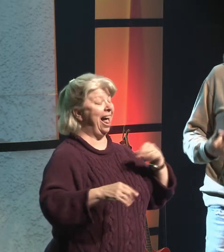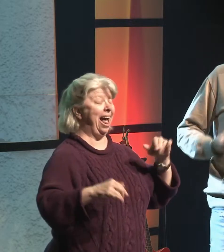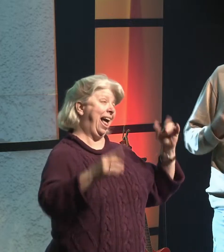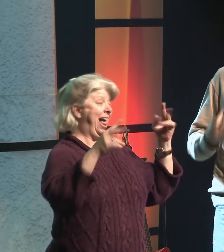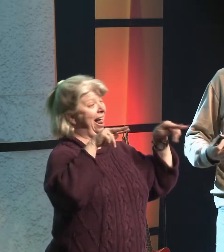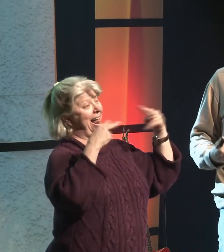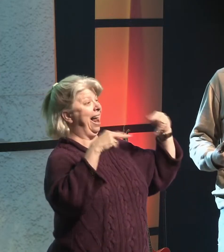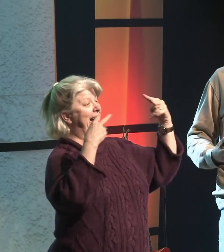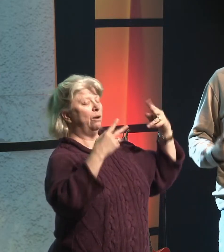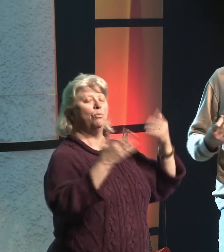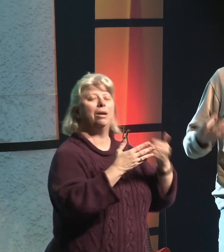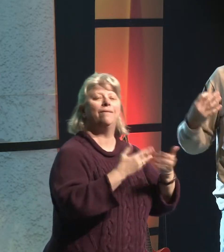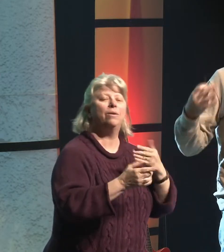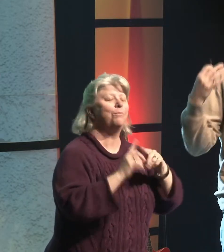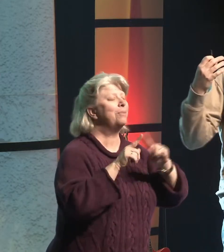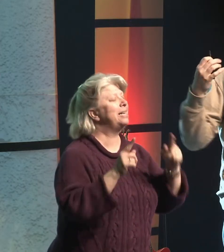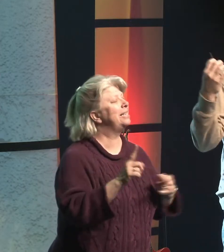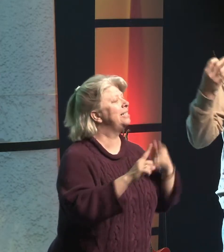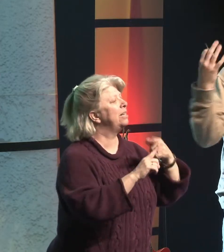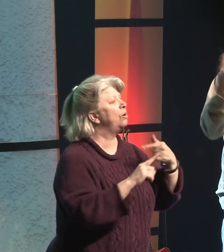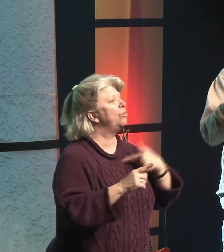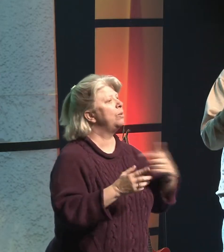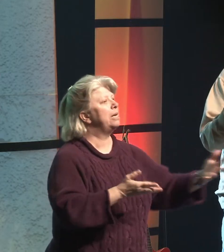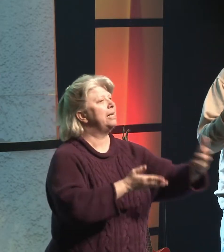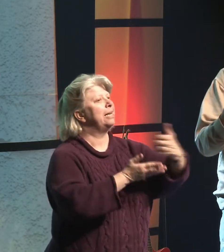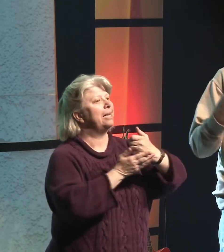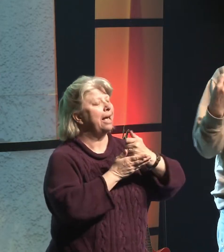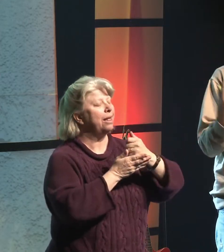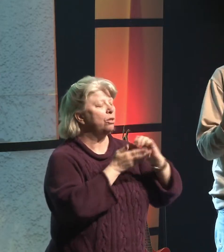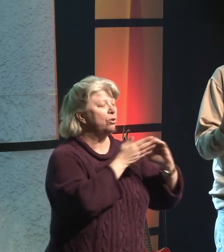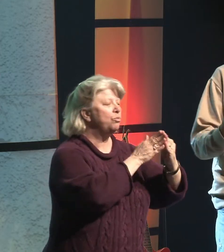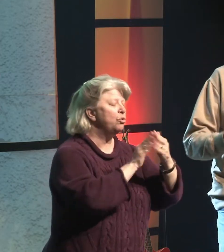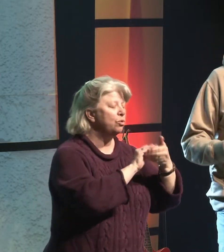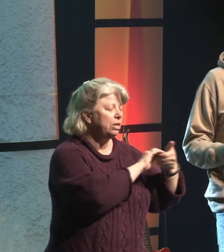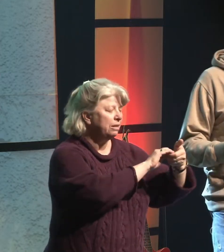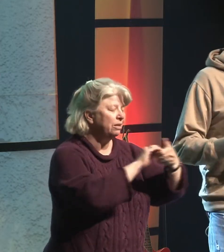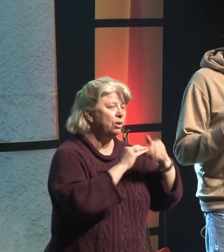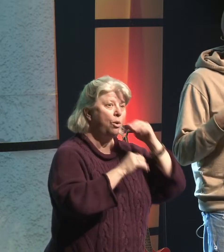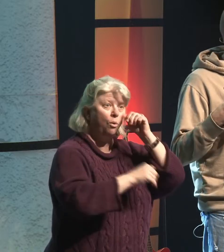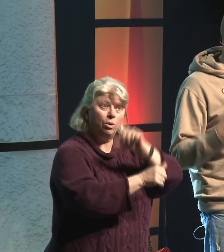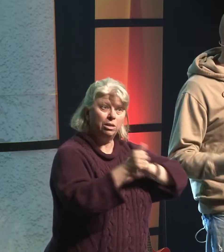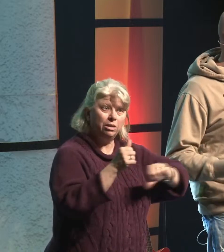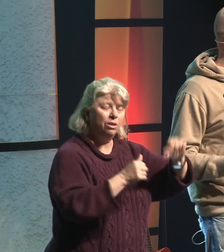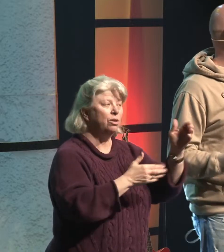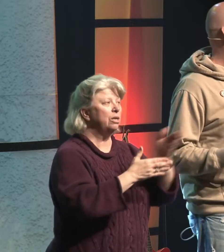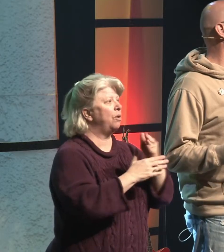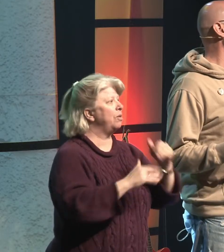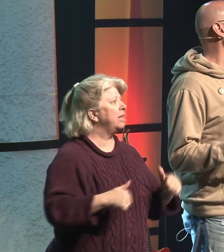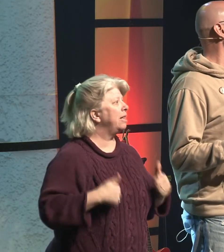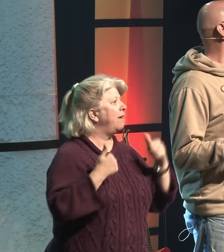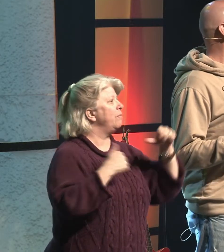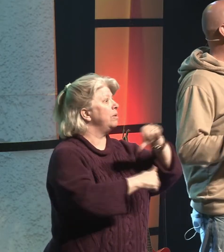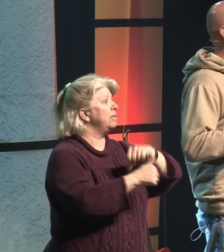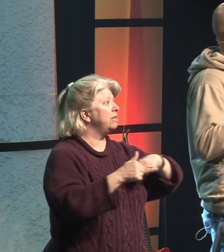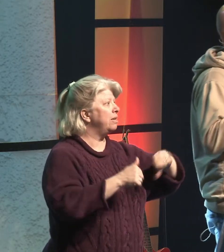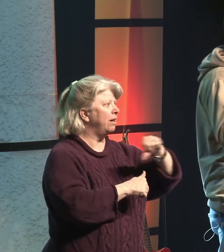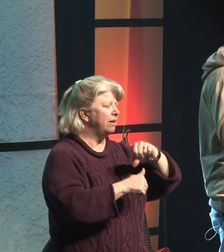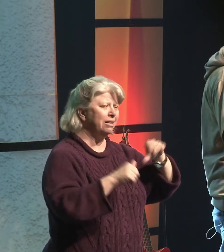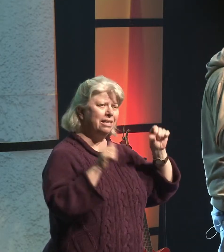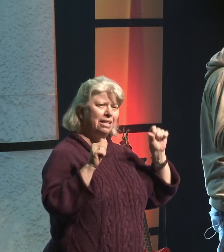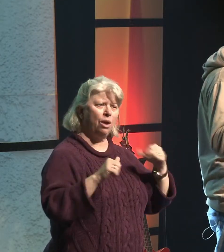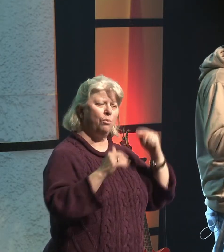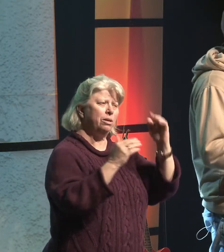know, whatever it might be. But until we like gather in community and get to know one another and share our lives with each other, will we be able